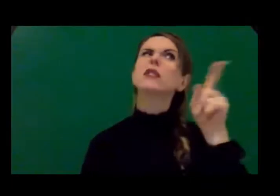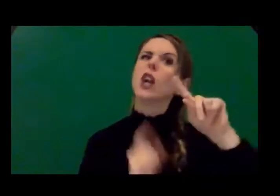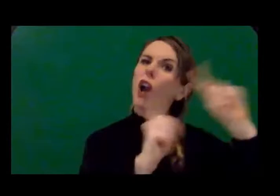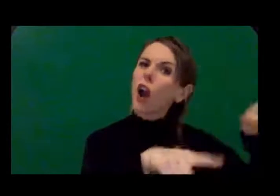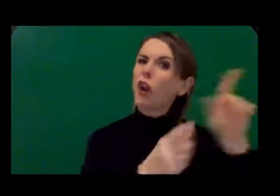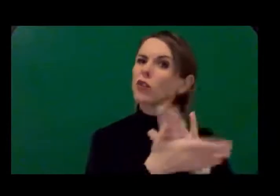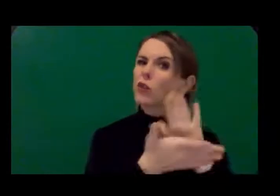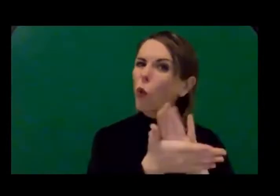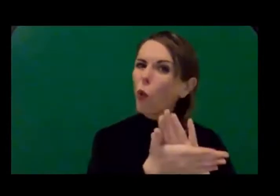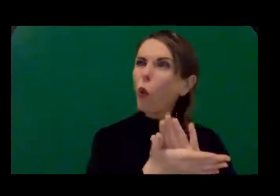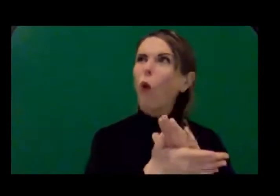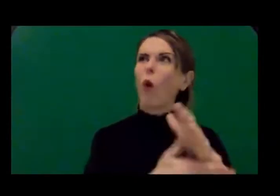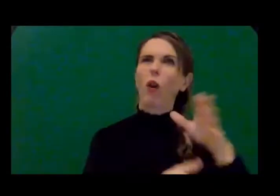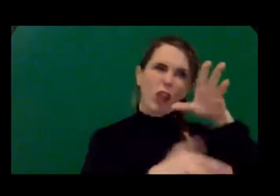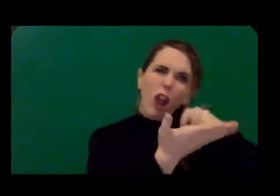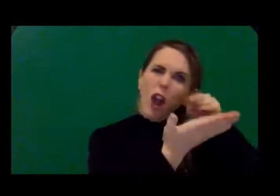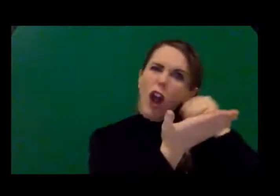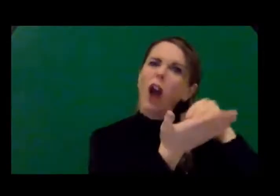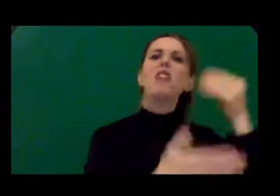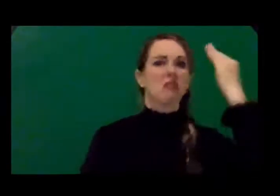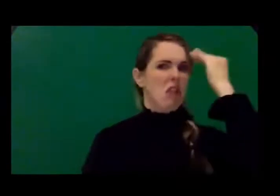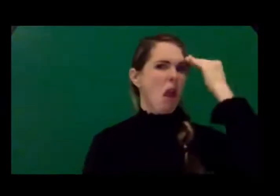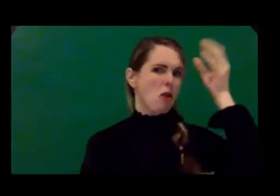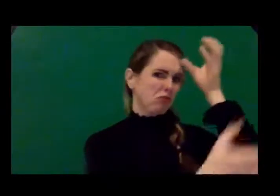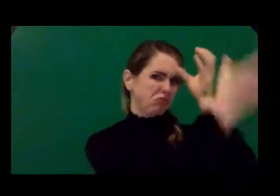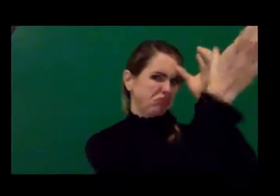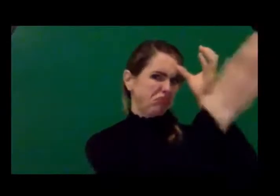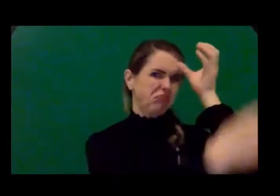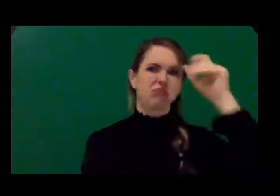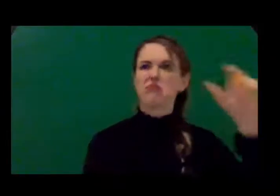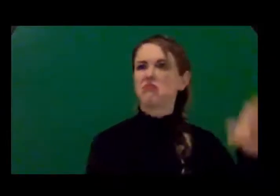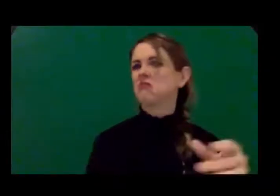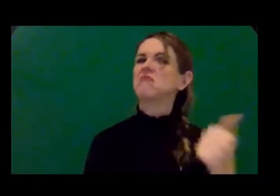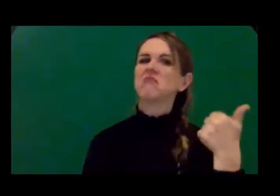they learn and they know a lot of stuff.